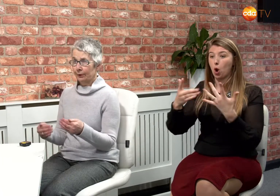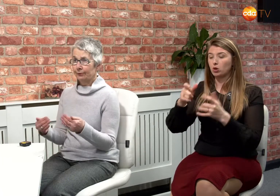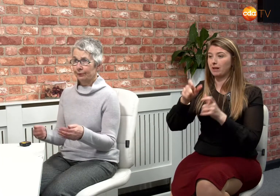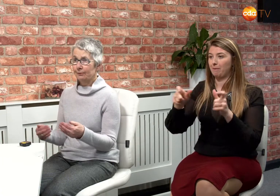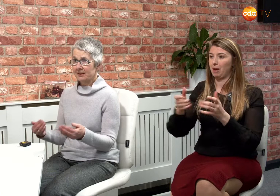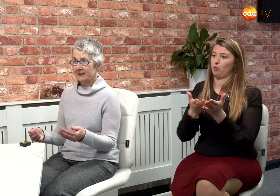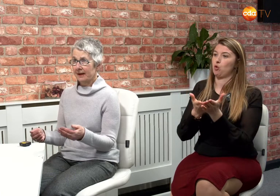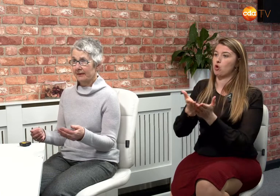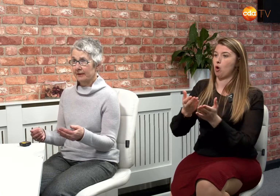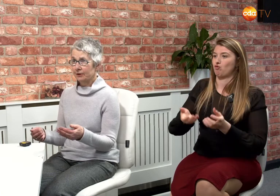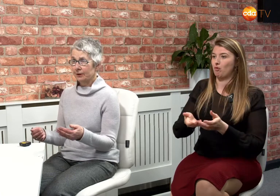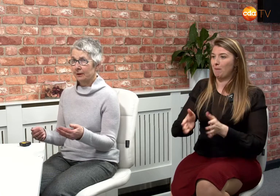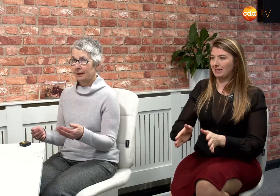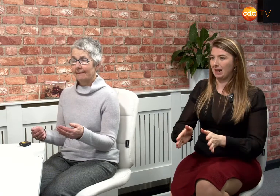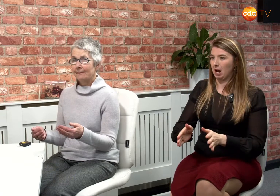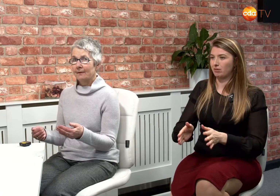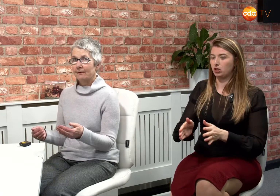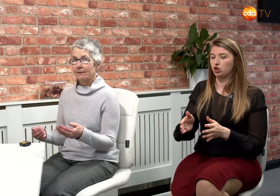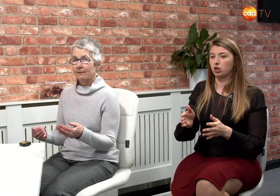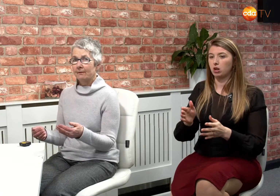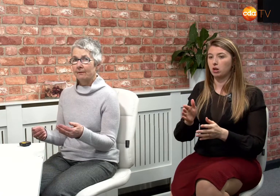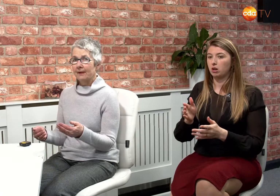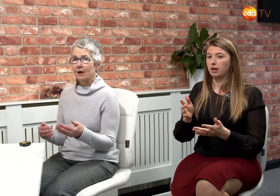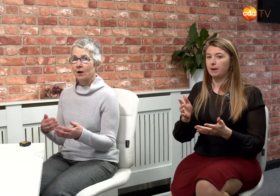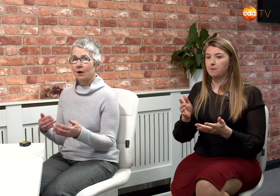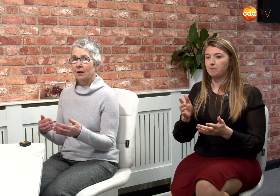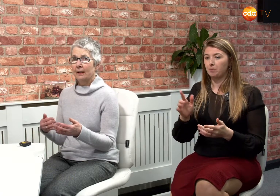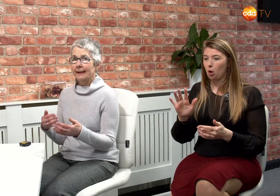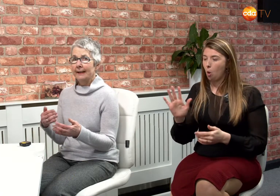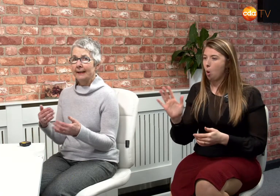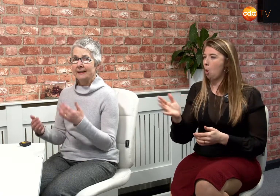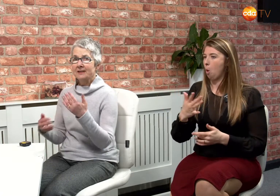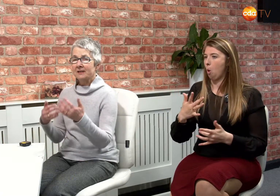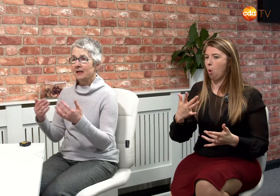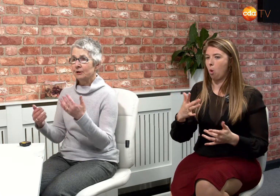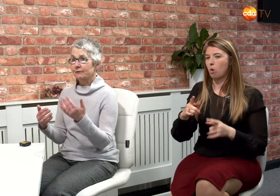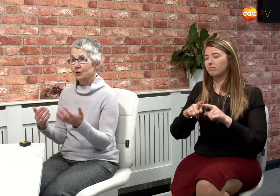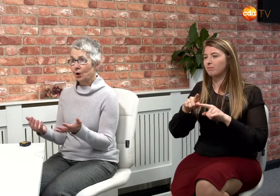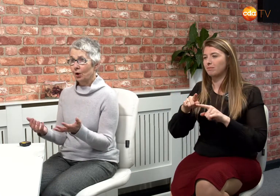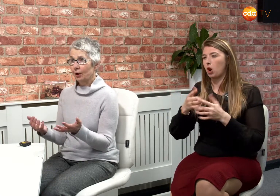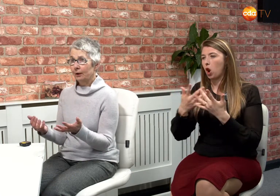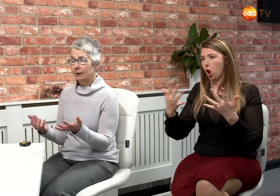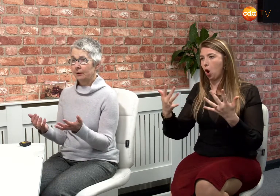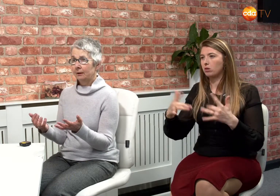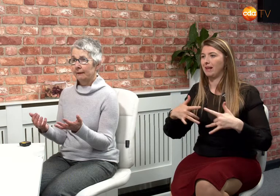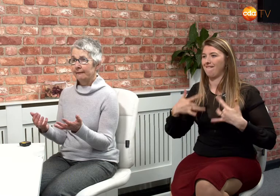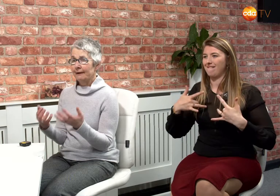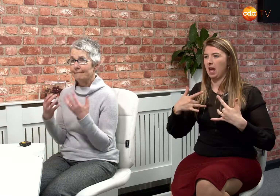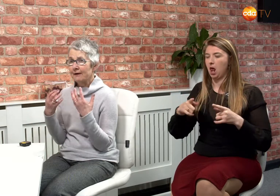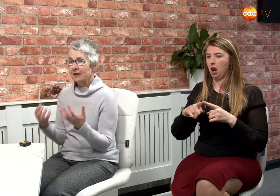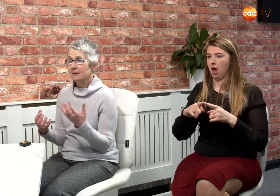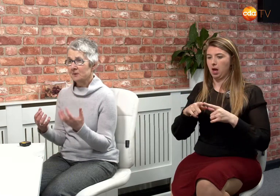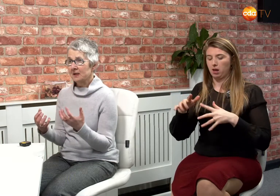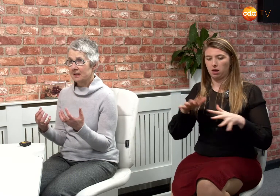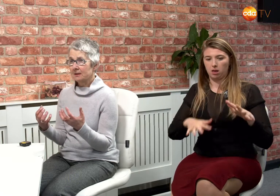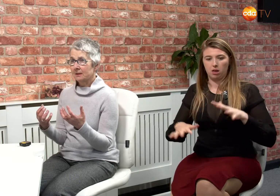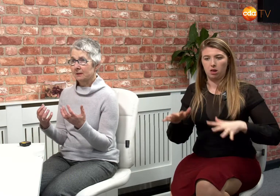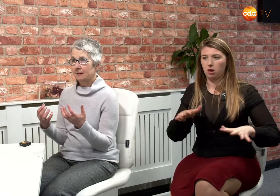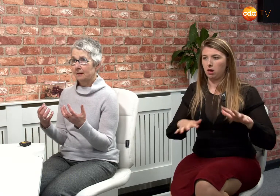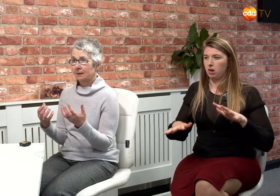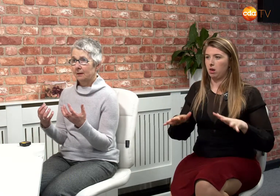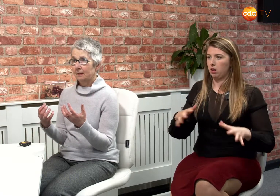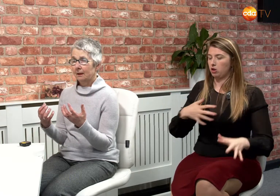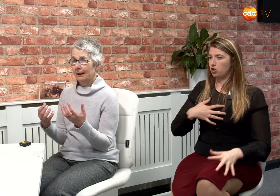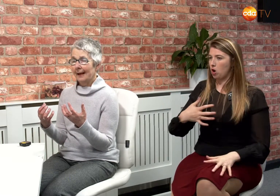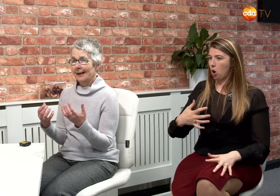people who go through miscarriage, they are in a state of shock, they're very